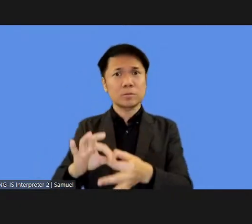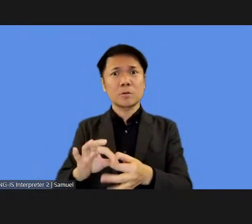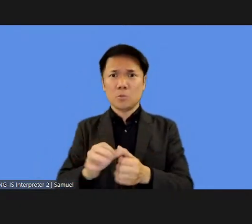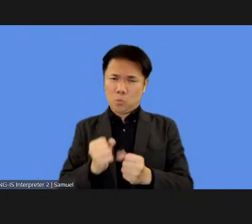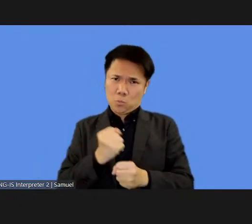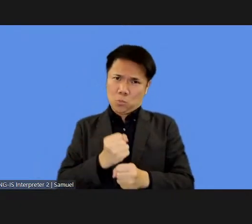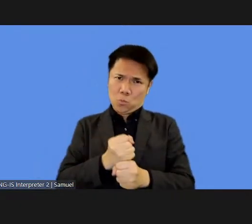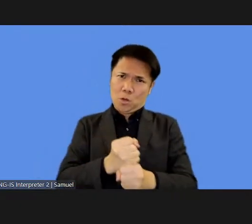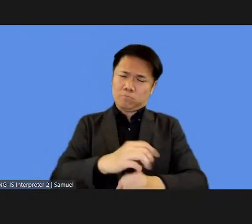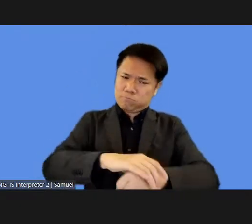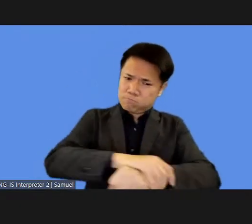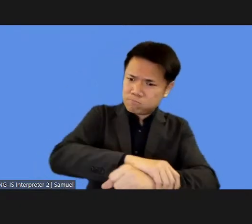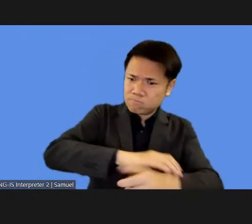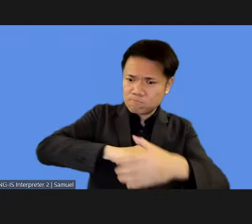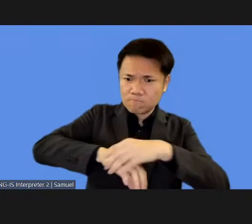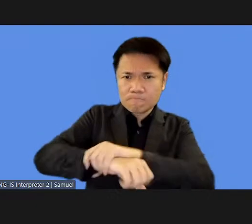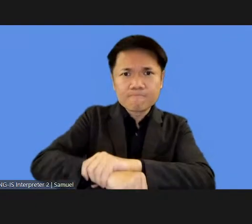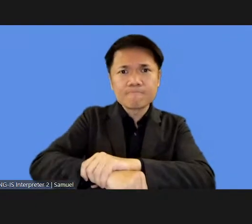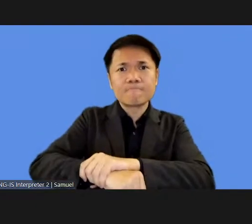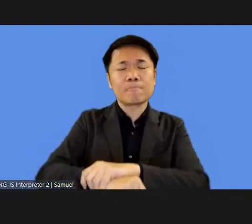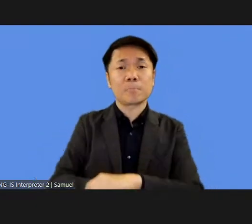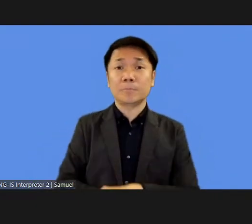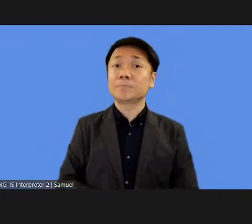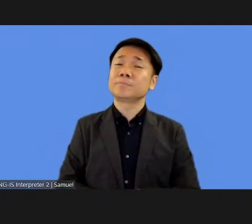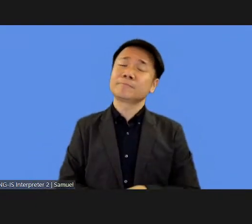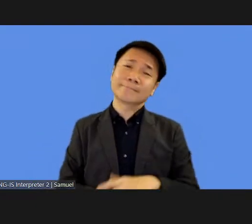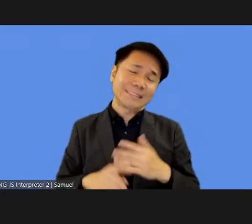saying that governments still have a lot of